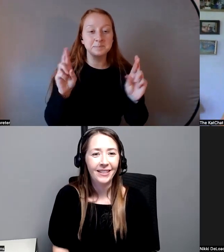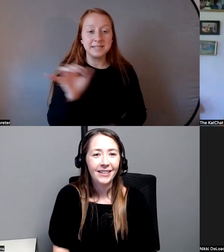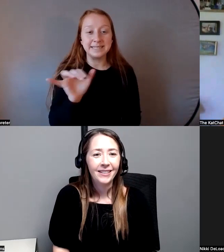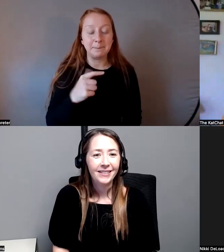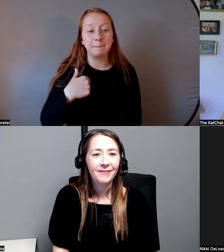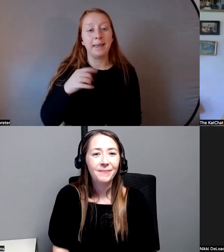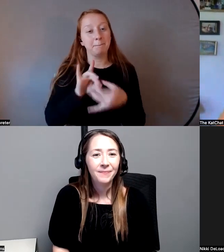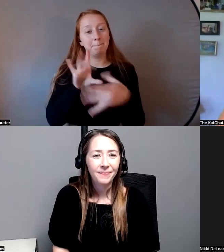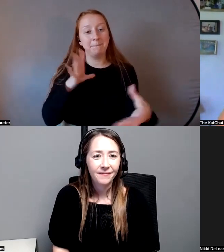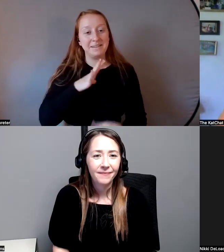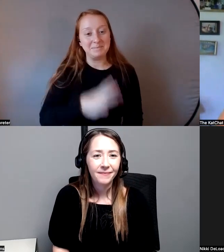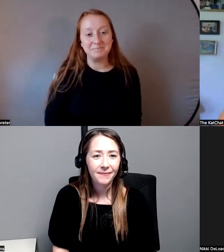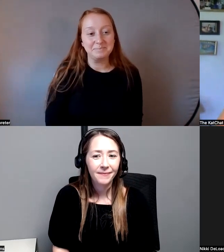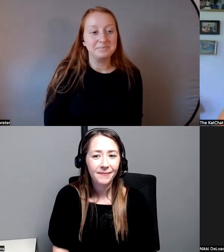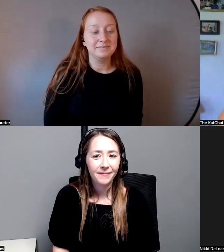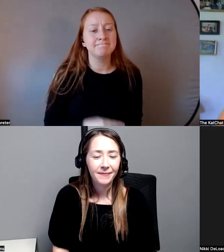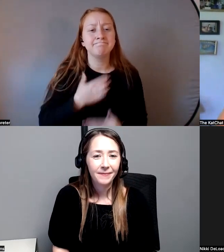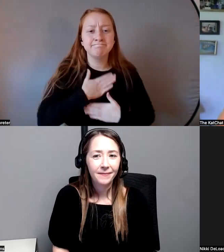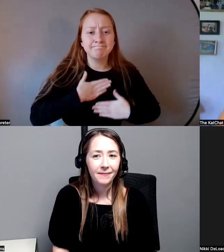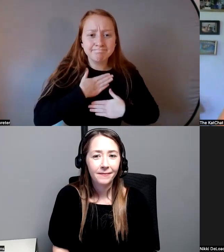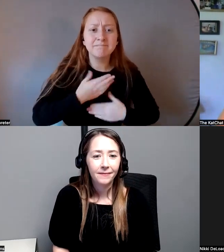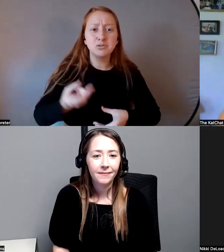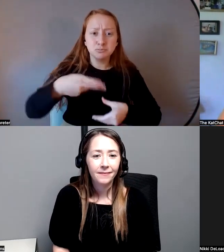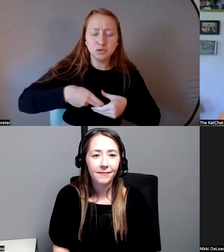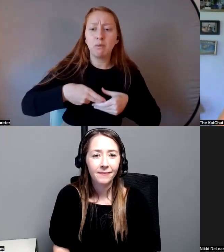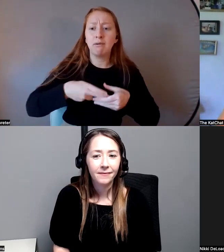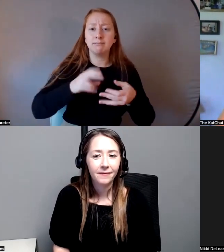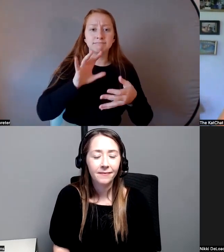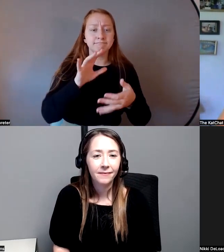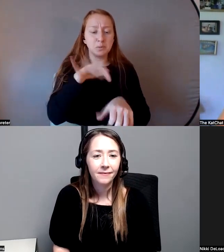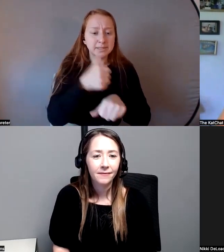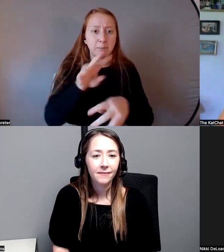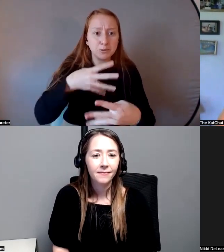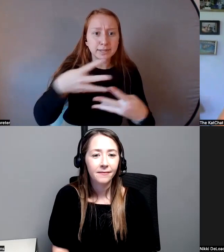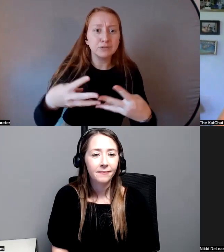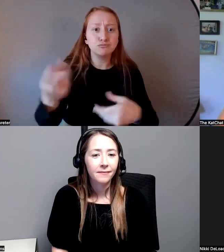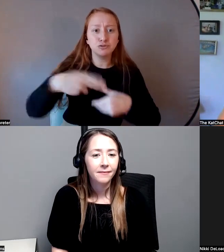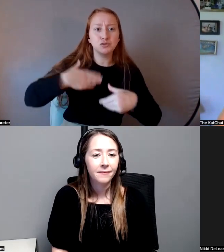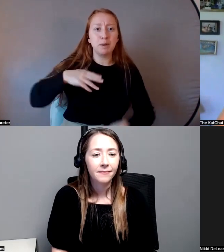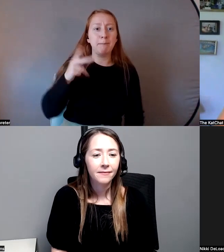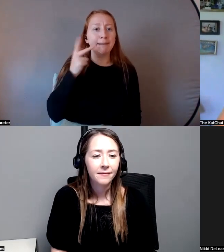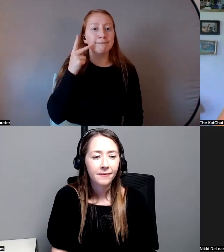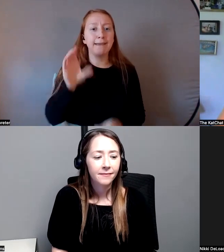you go. I really appreciate your time today for coming on the Cast Chat podcast.